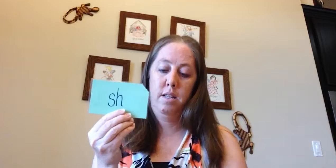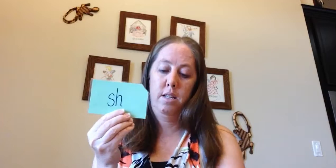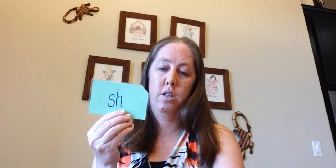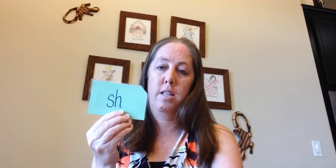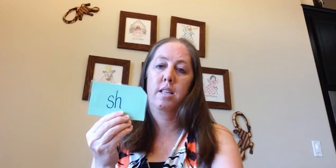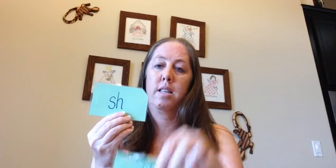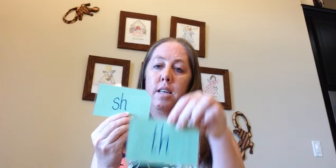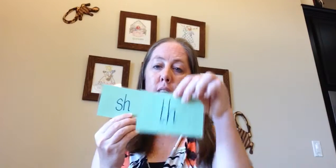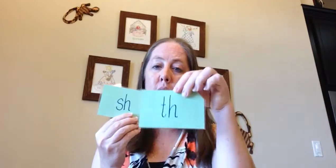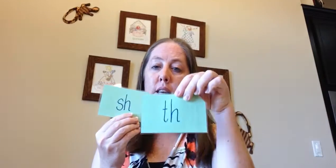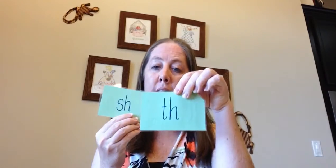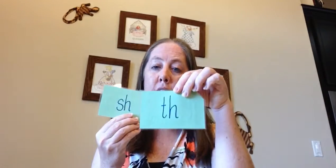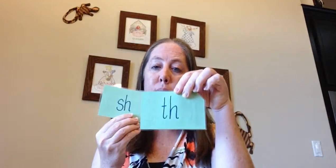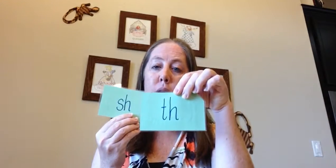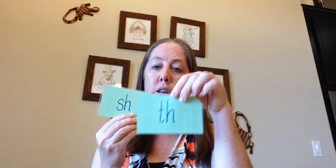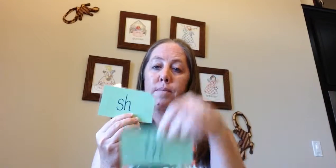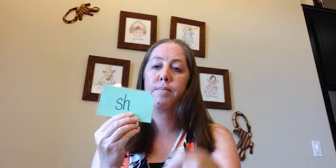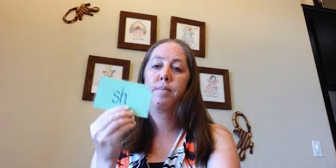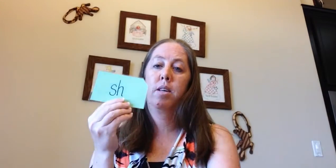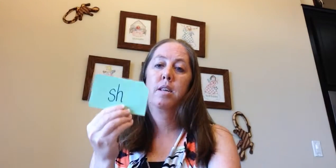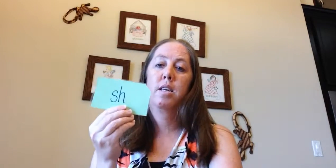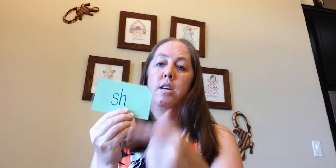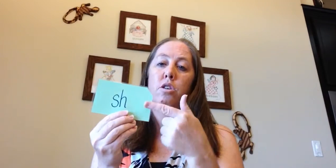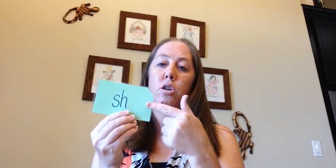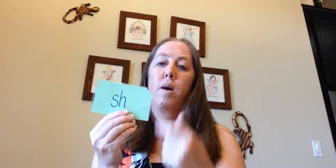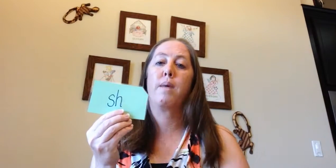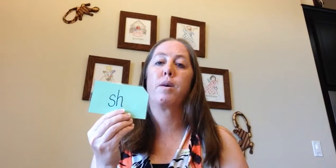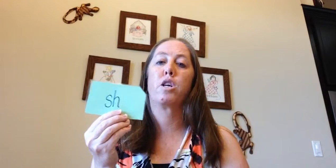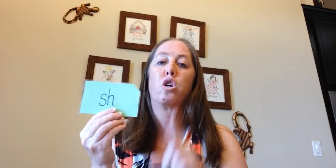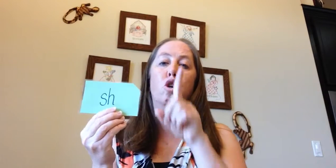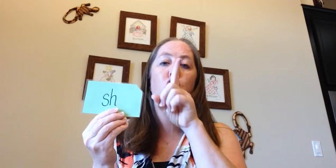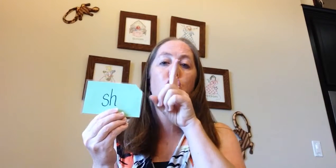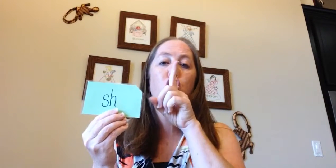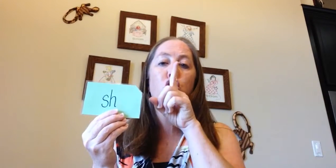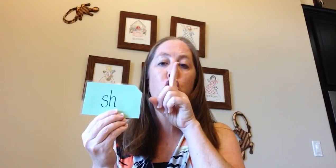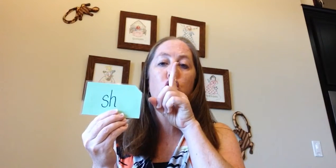So this is the nasty brother. Here's the quiet brother.